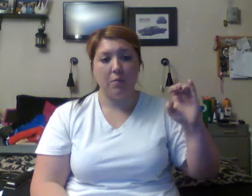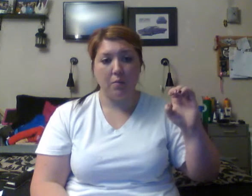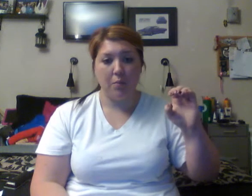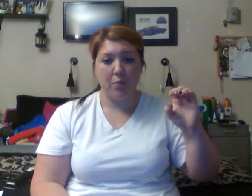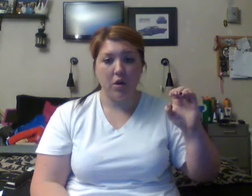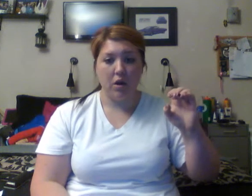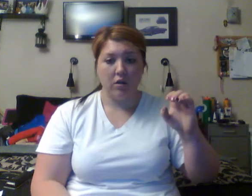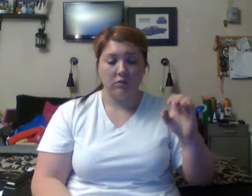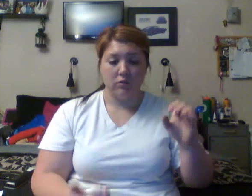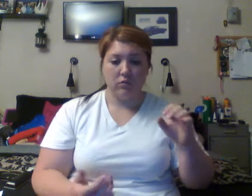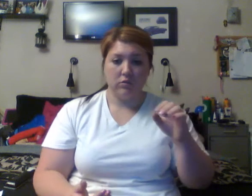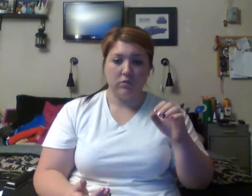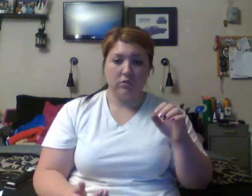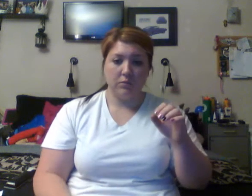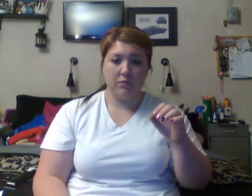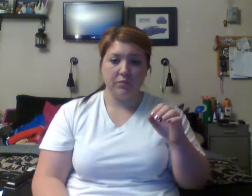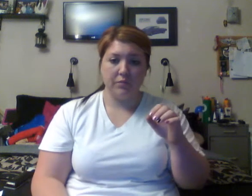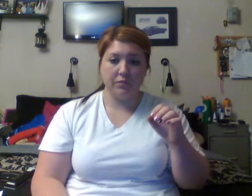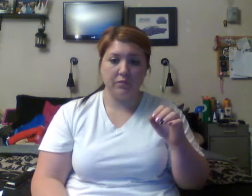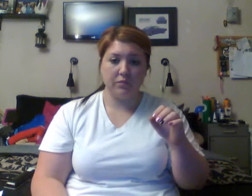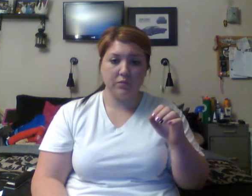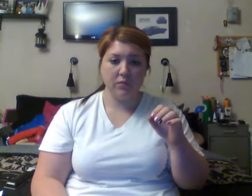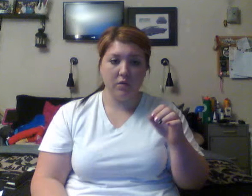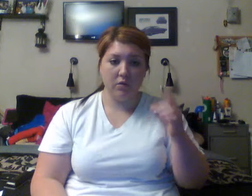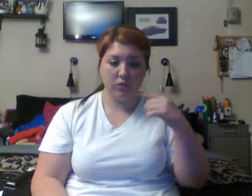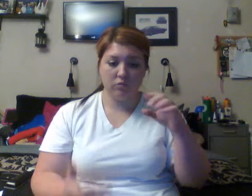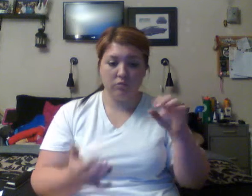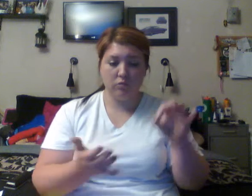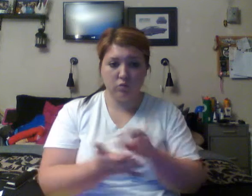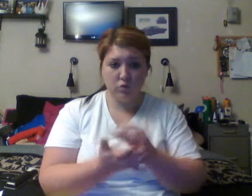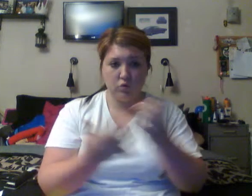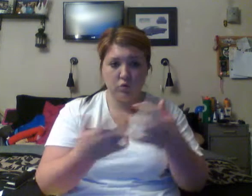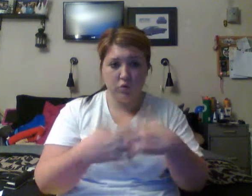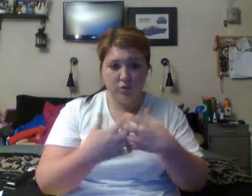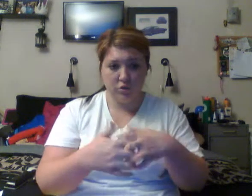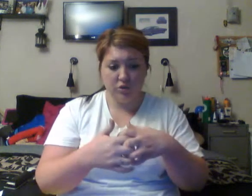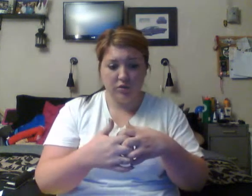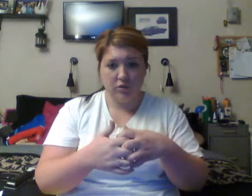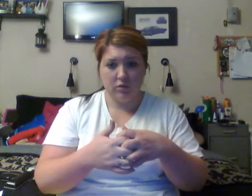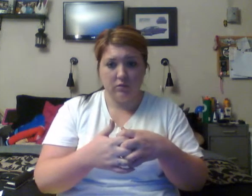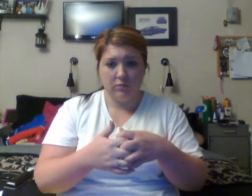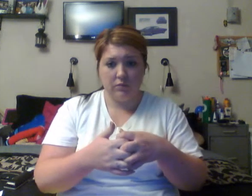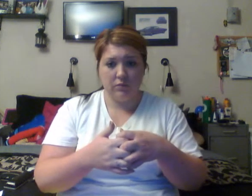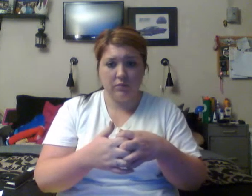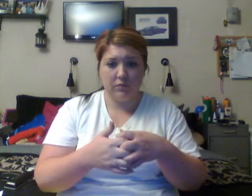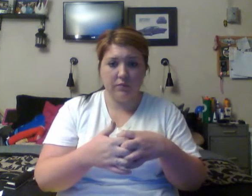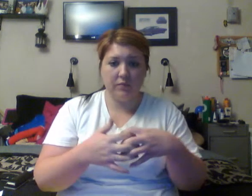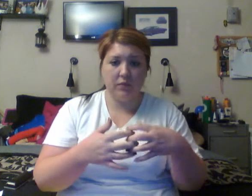needle. There's a little flipper on the back of your sewing machine. So you flip it up, you take your fabric, you put it